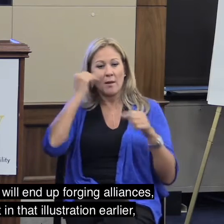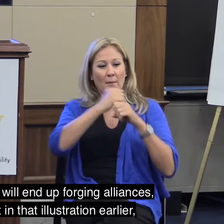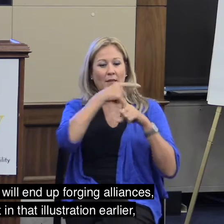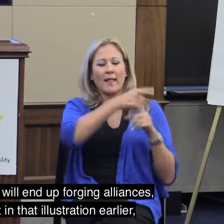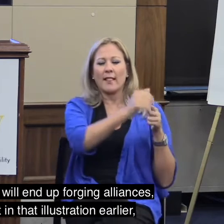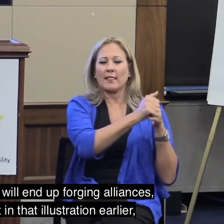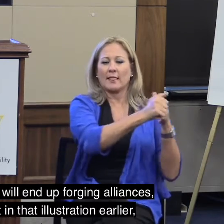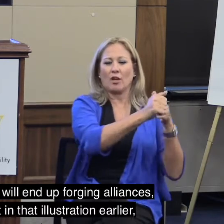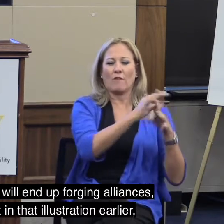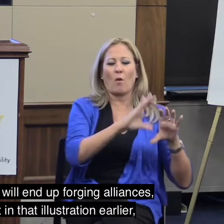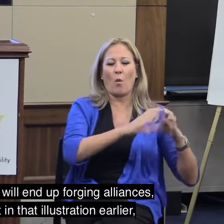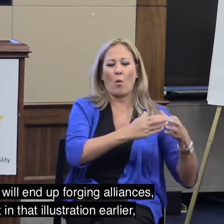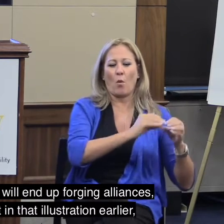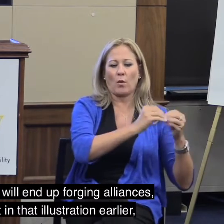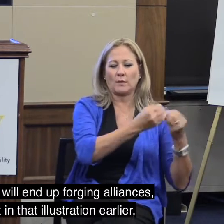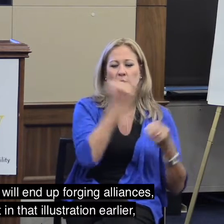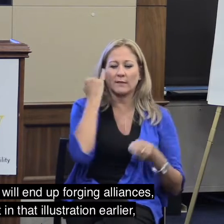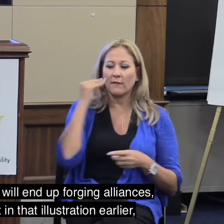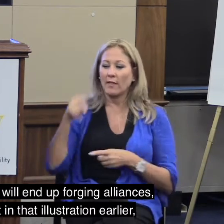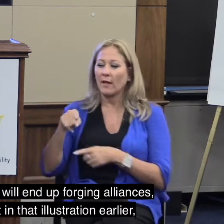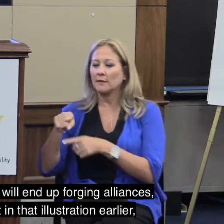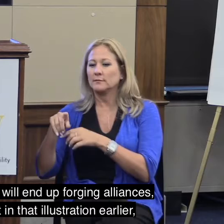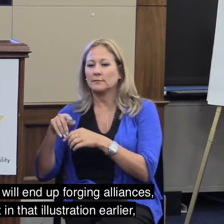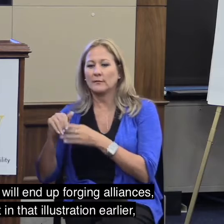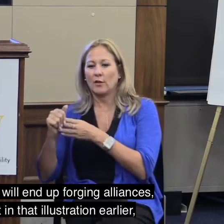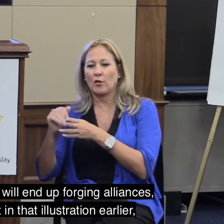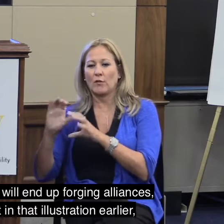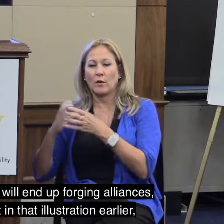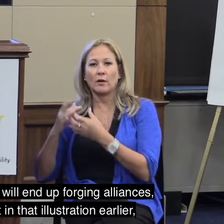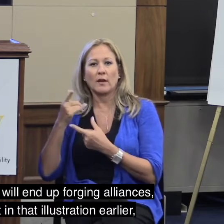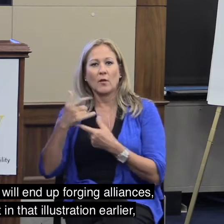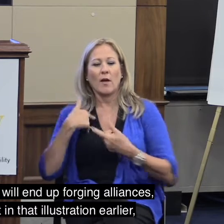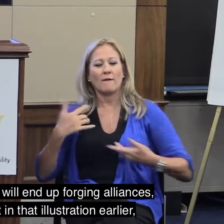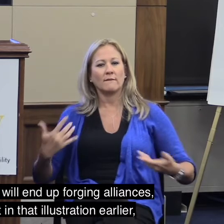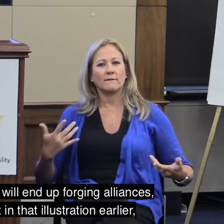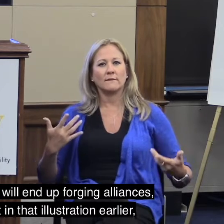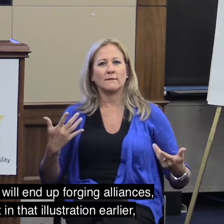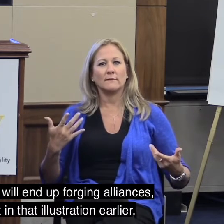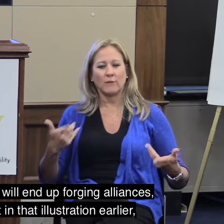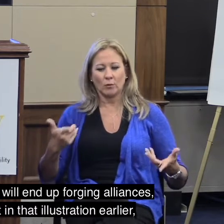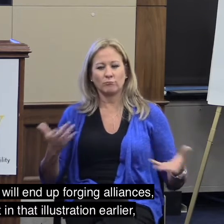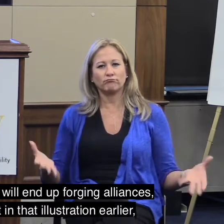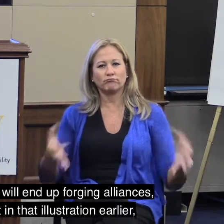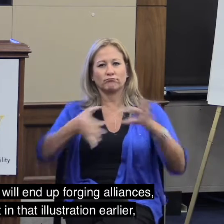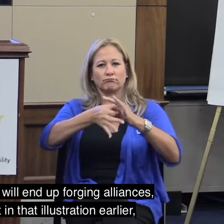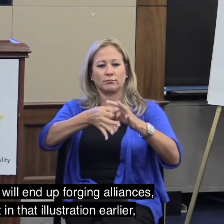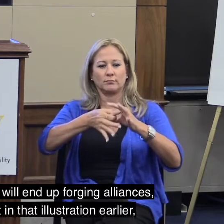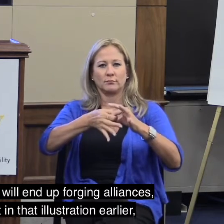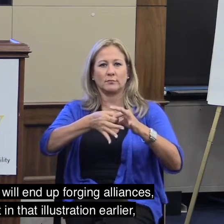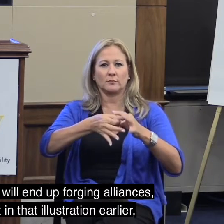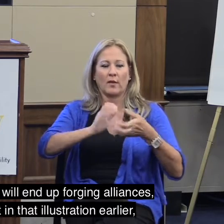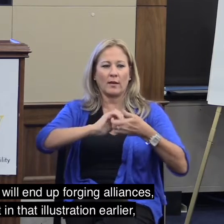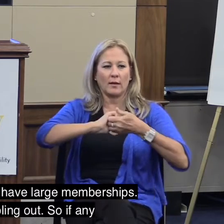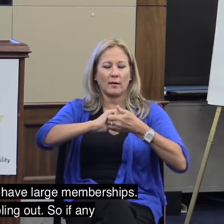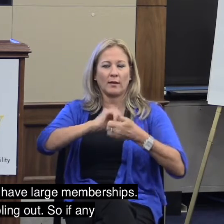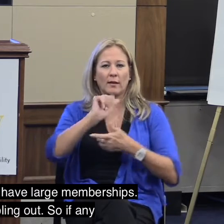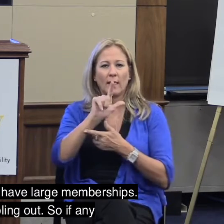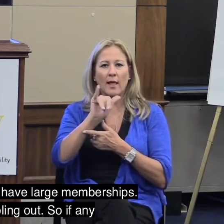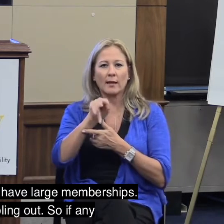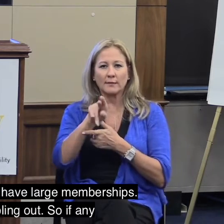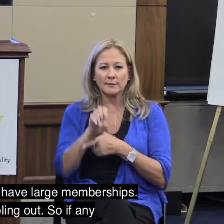leaders of different organizations. Now, you will end up forging alliances, not just between two people, but in that illustration earlier, between